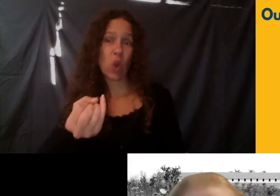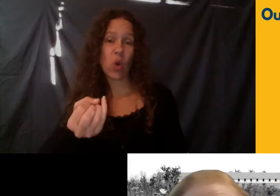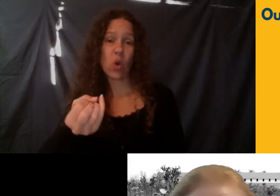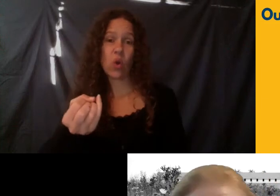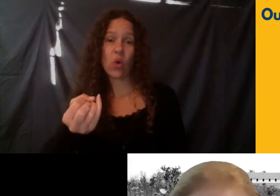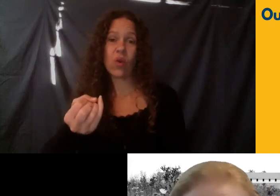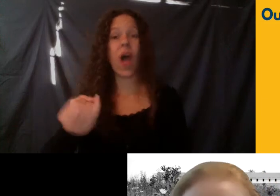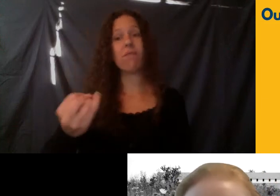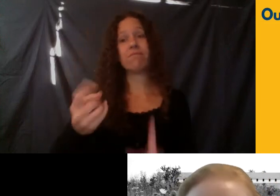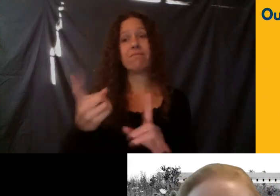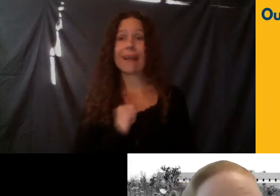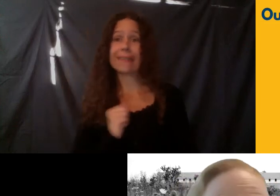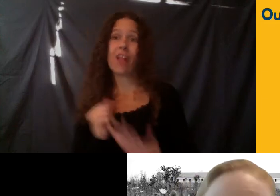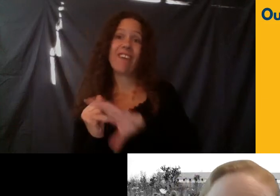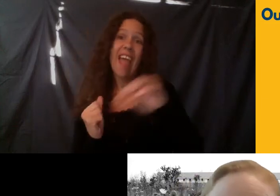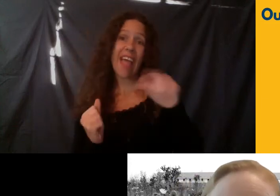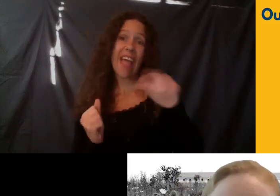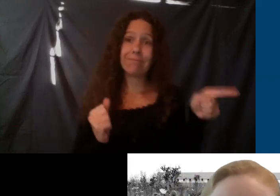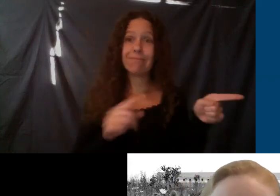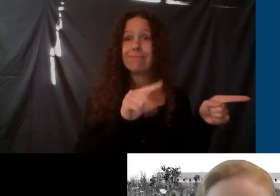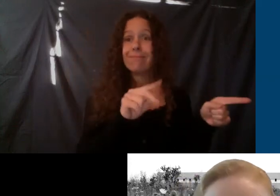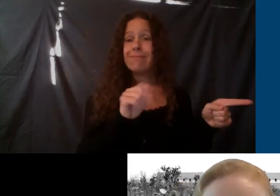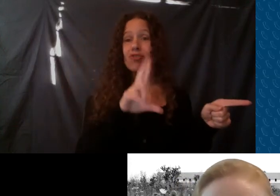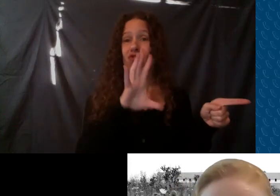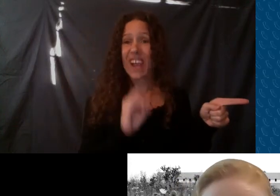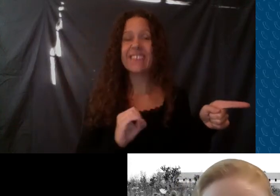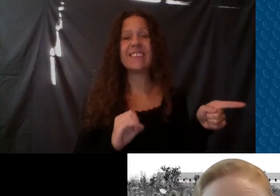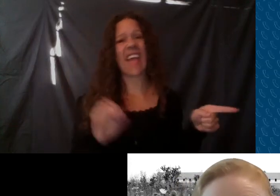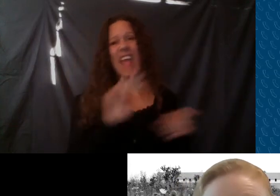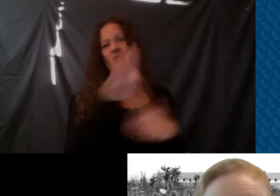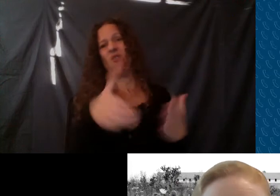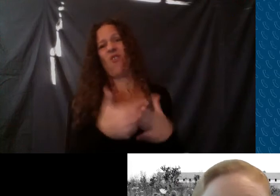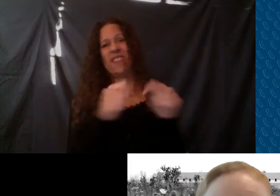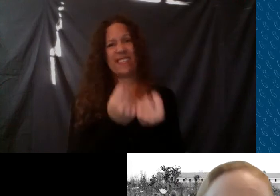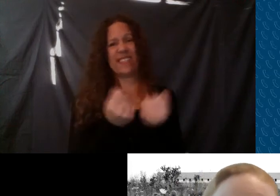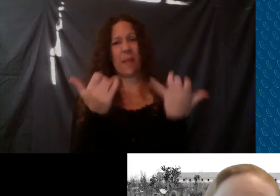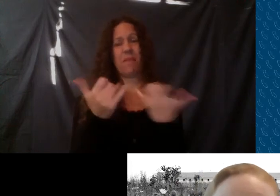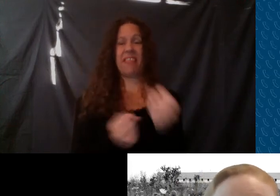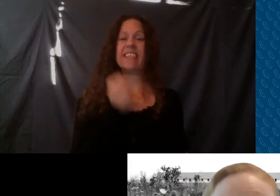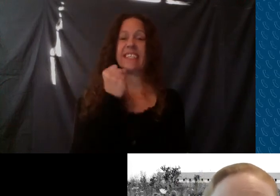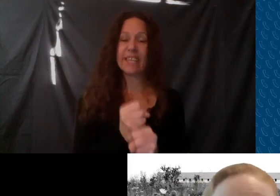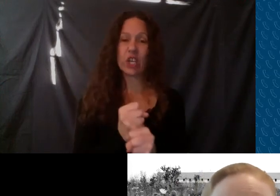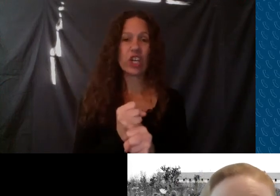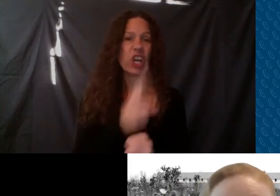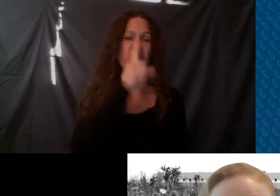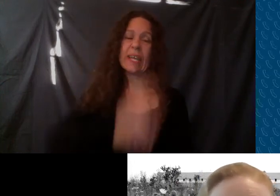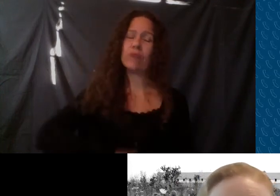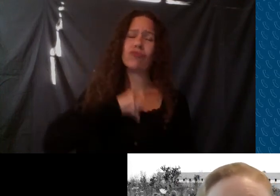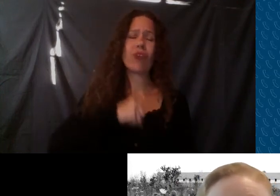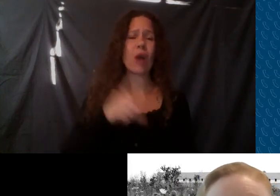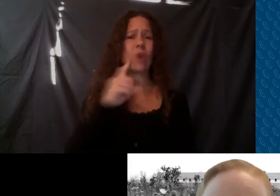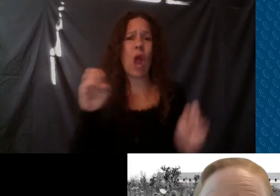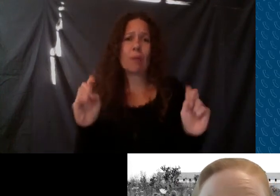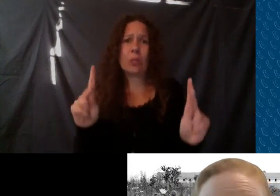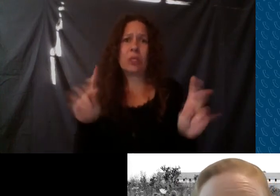behalf of myself and Trace and the whole coordinated campaign team that was in the field this year, we're so proud we had the opportunity to do this work